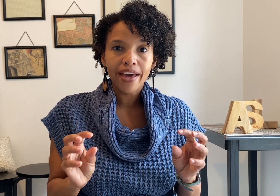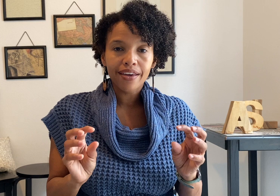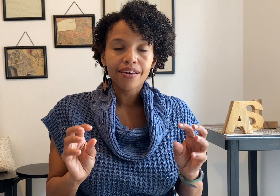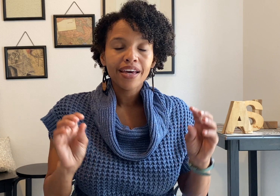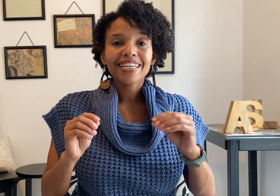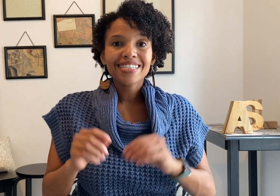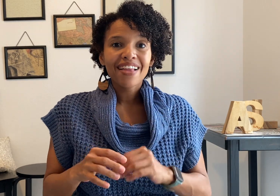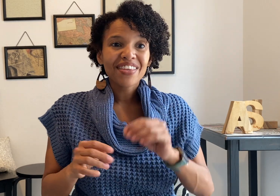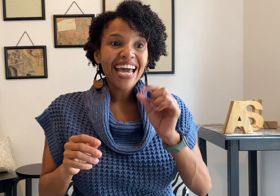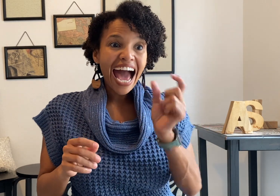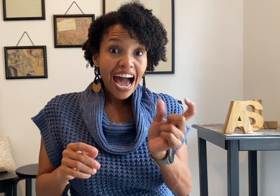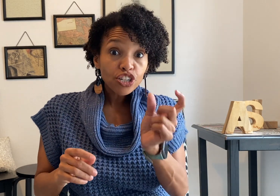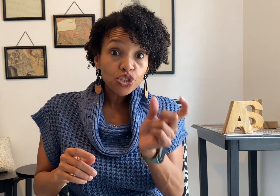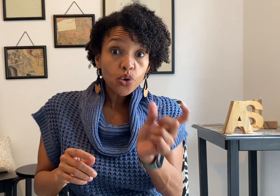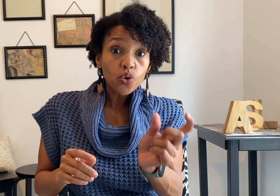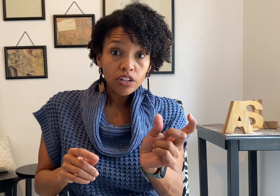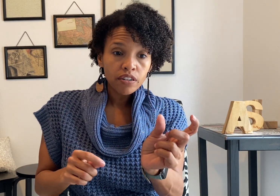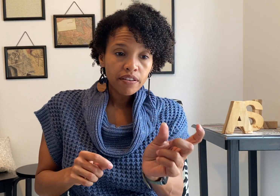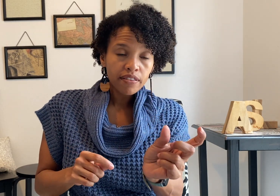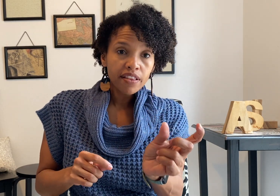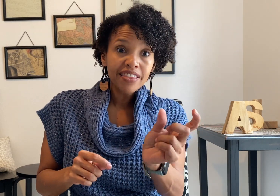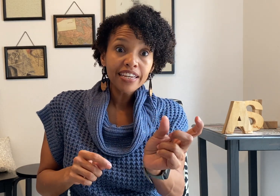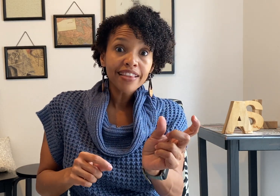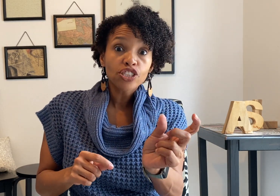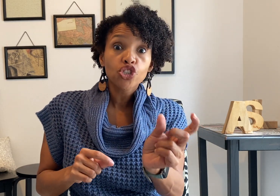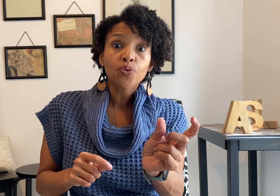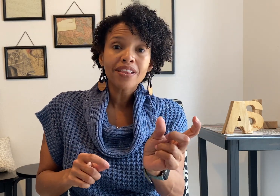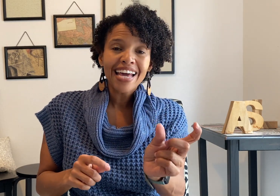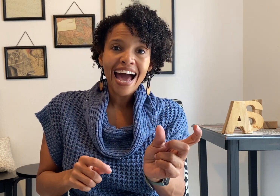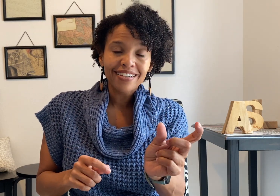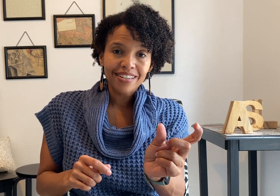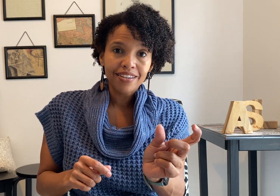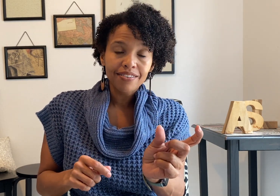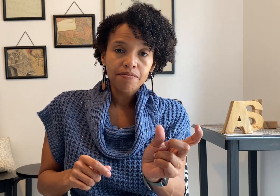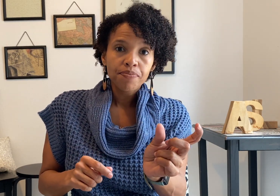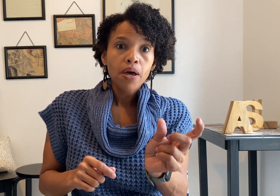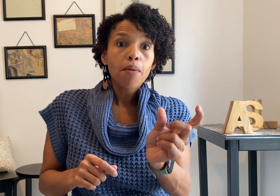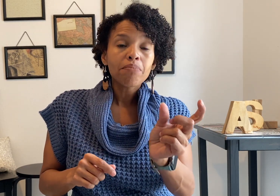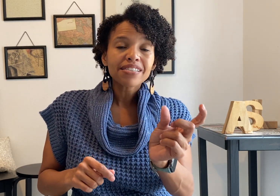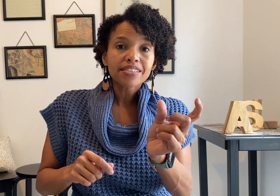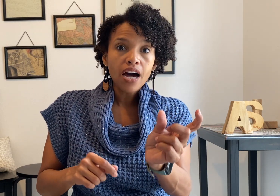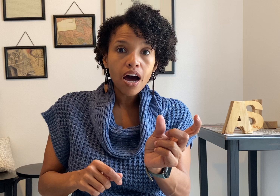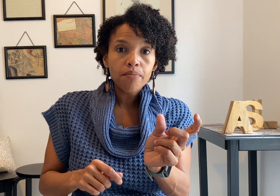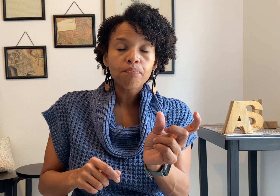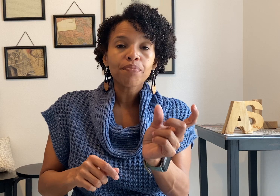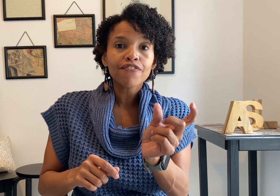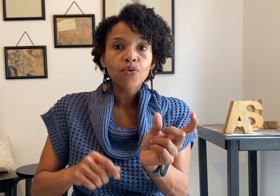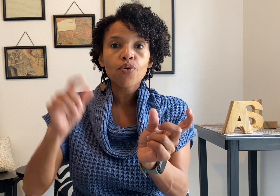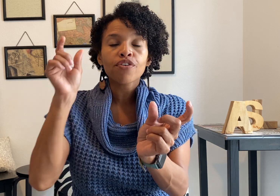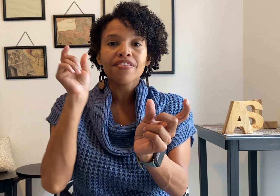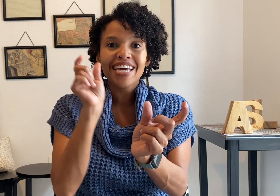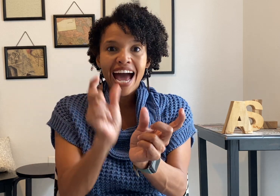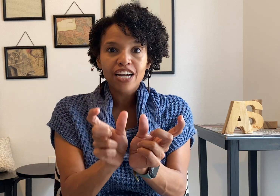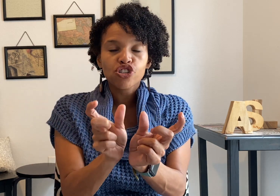way is that the actor, the thing that's doing the acting, must come before the action,